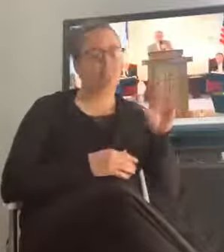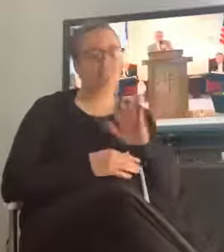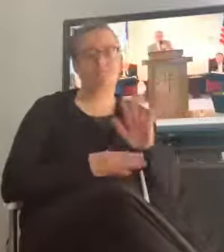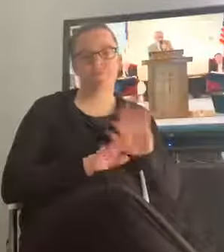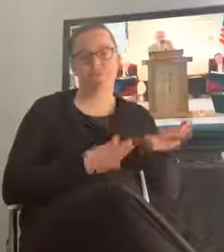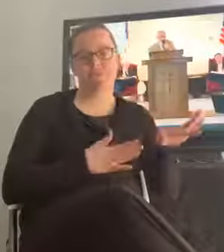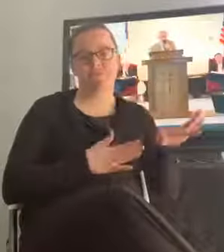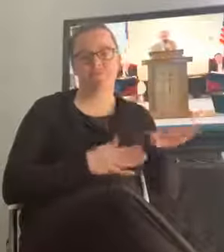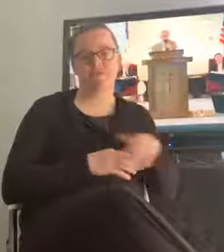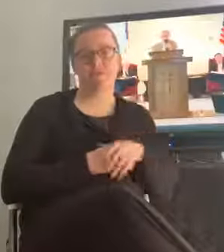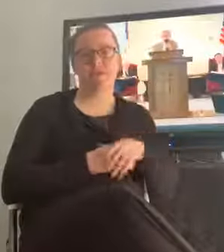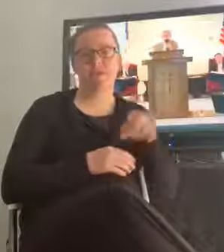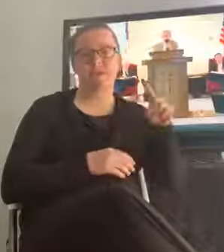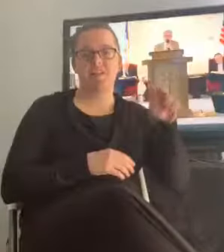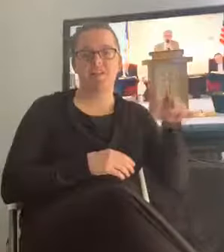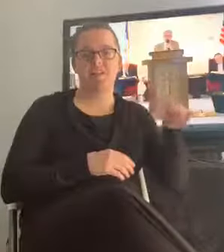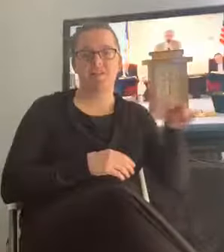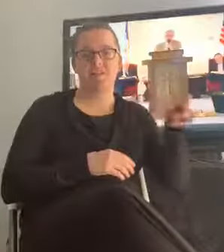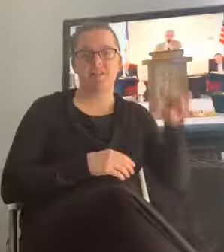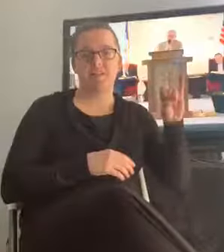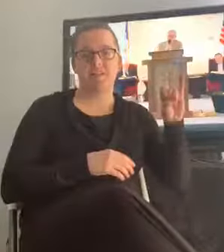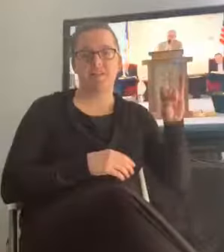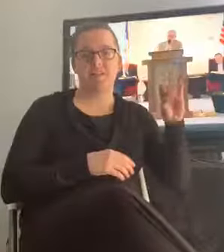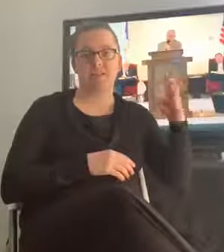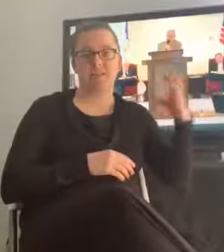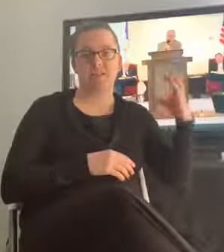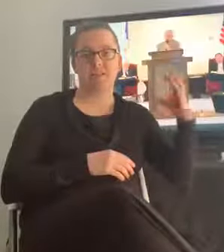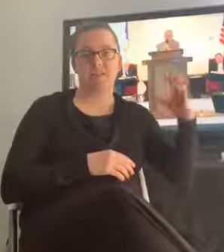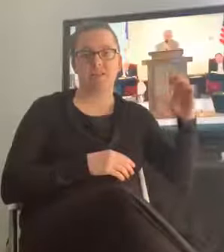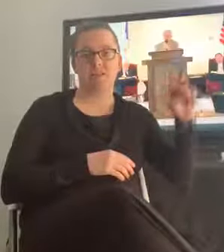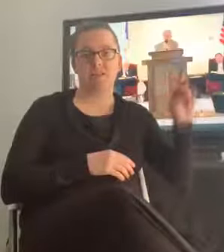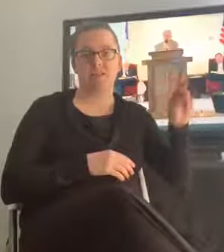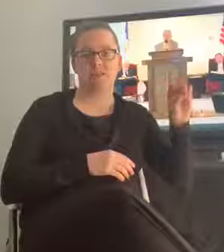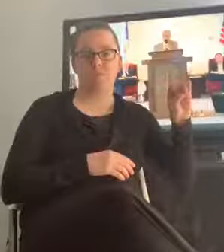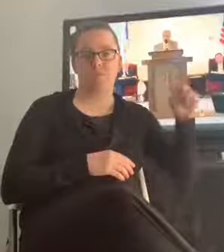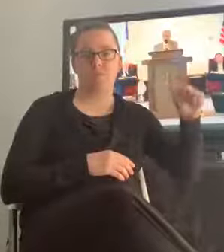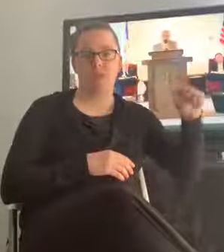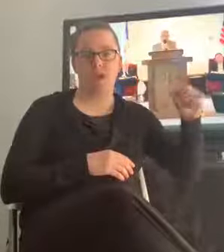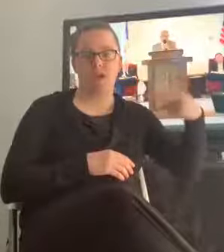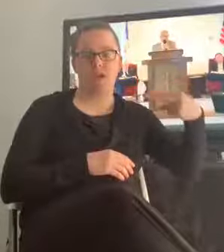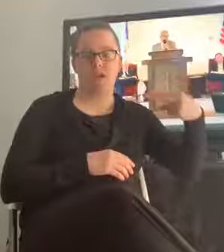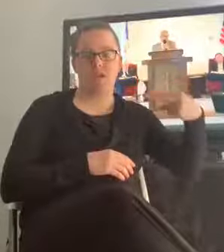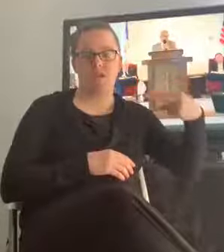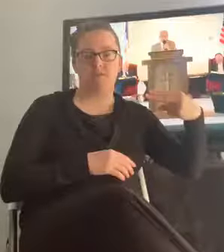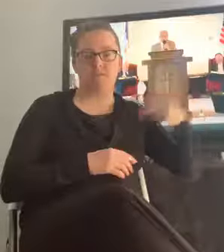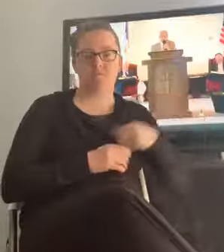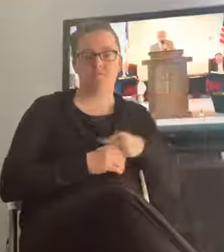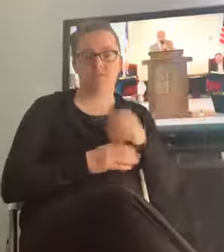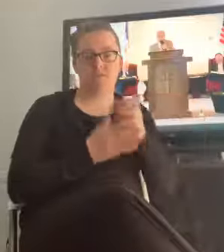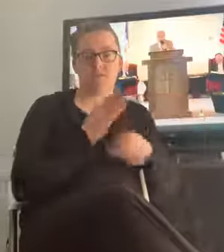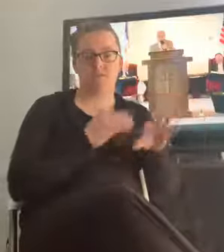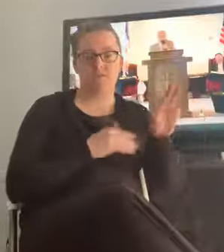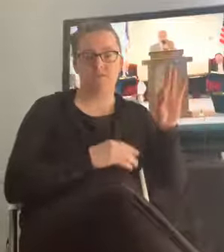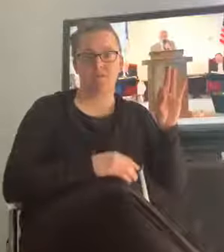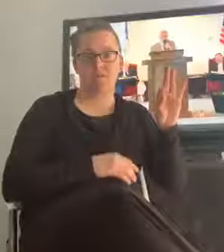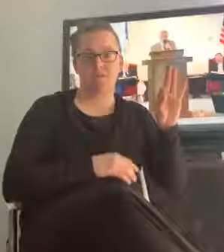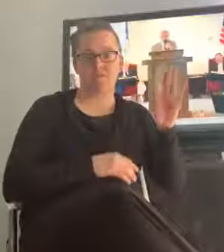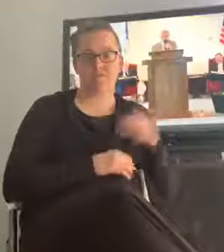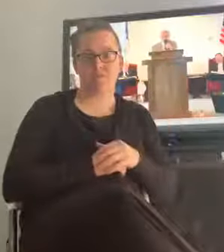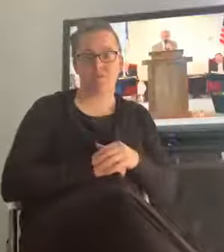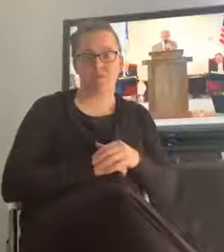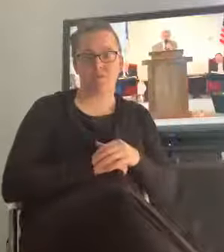9th chapter and the 9th verse, the prophet prophesied and said, "Rejoice greatly, O daughter of